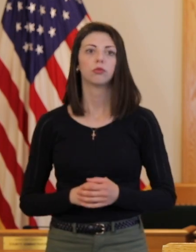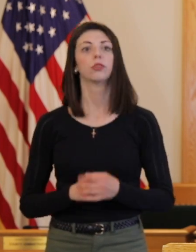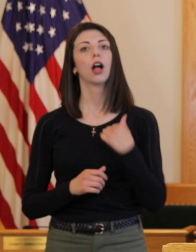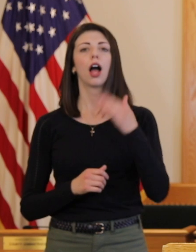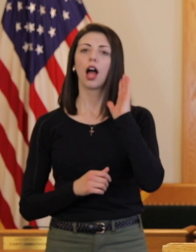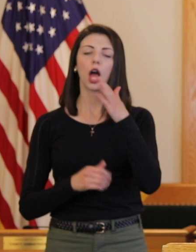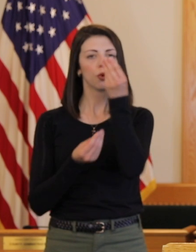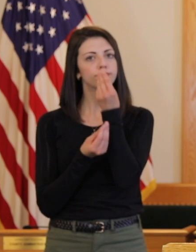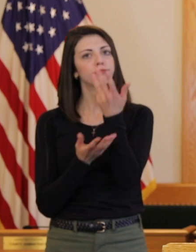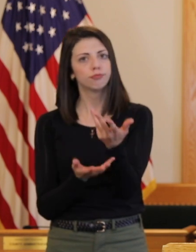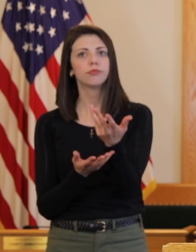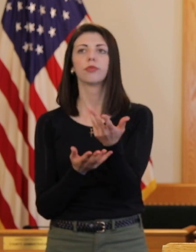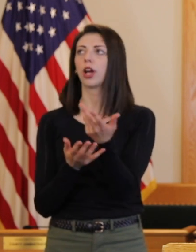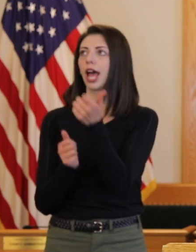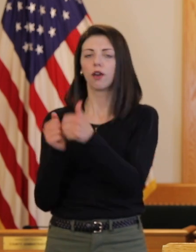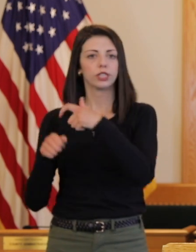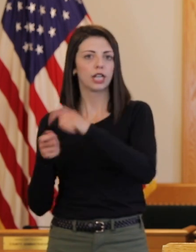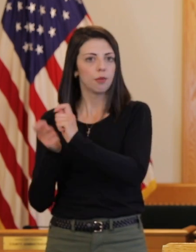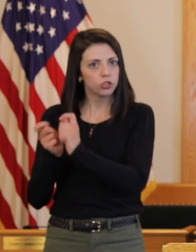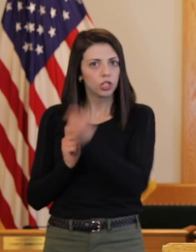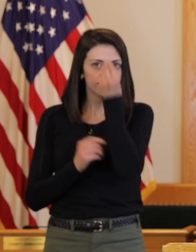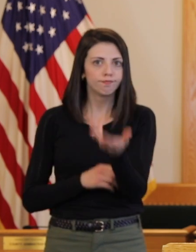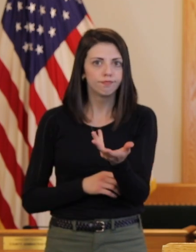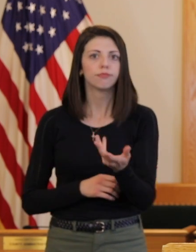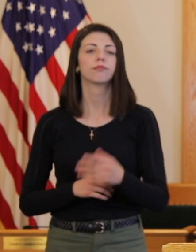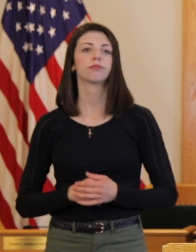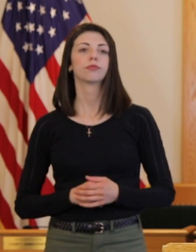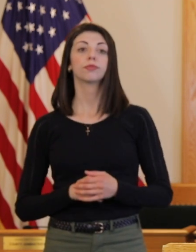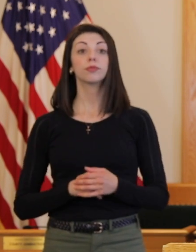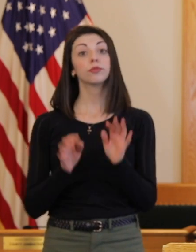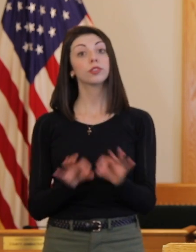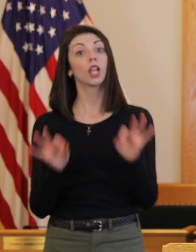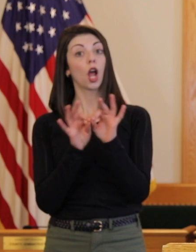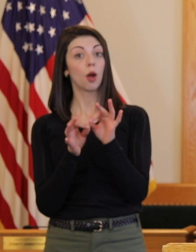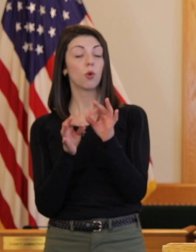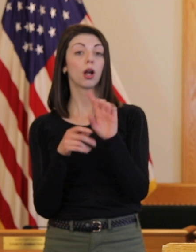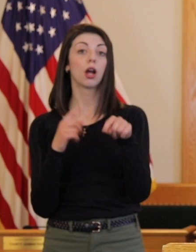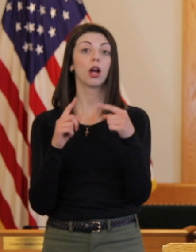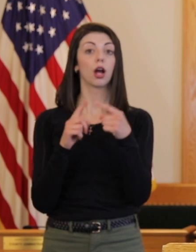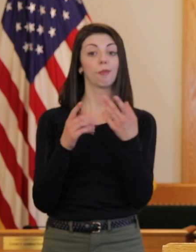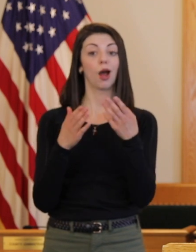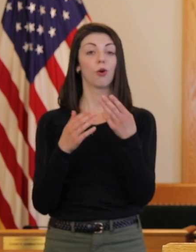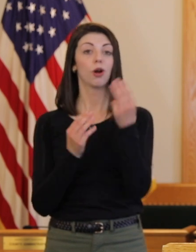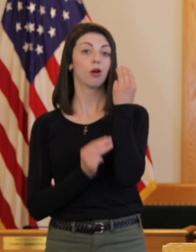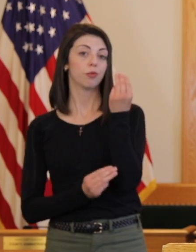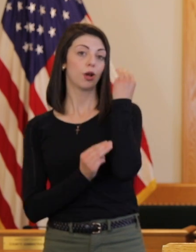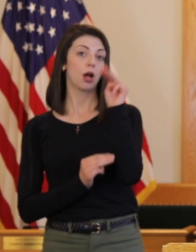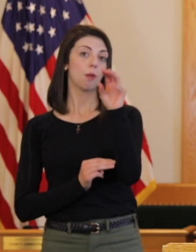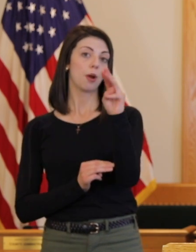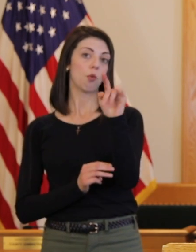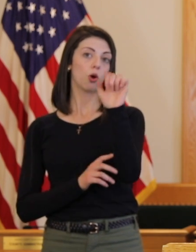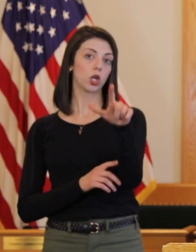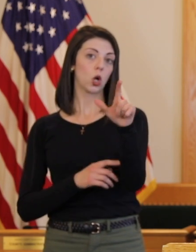you informed of the reopening process. I would also like to share with you some important information as we head into the Memorial Day weekend.